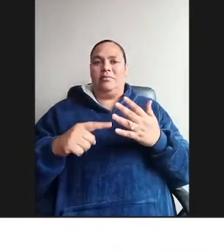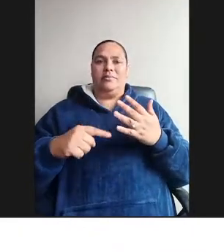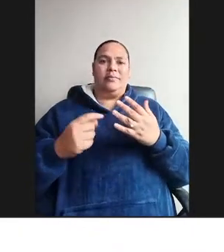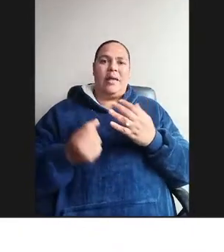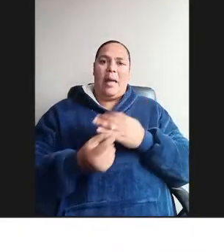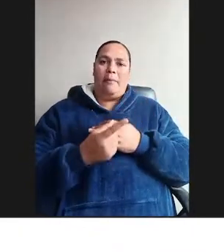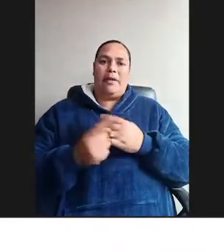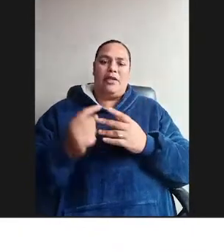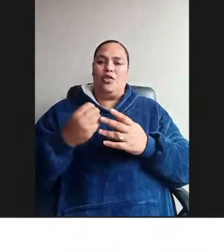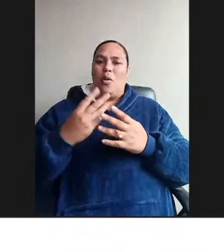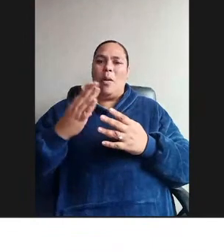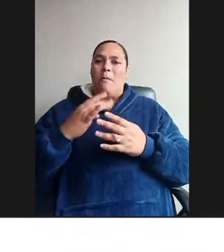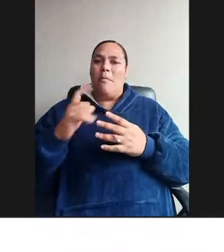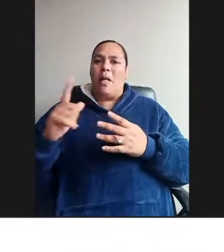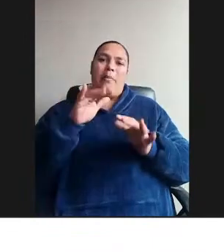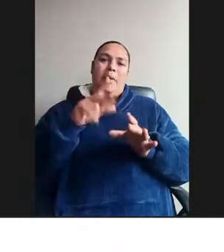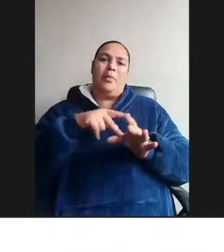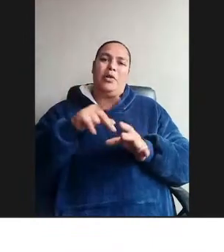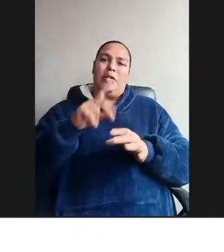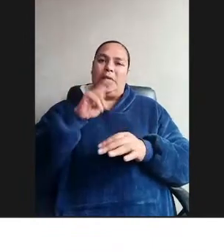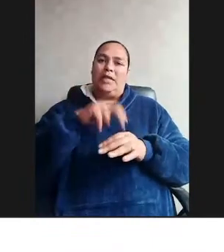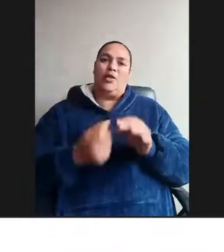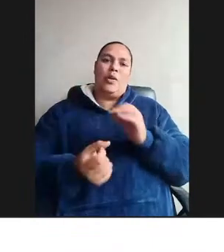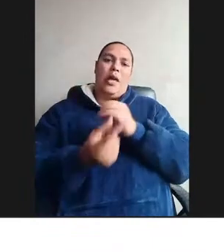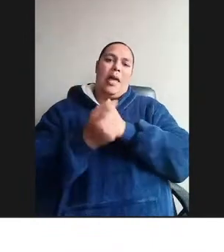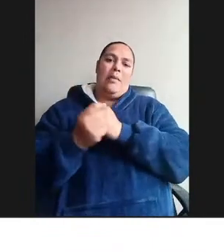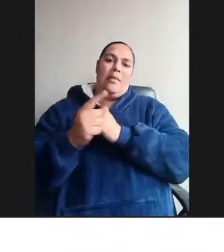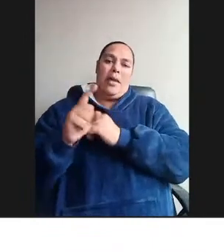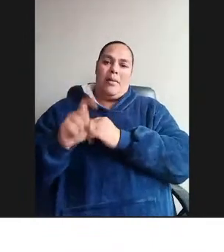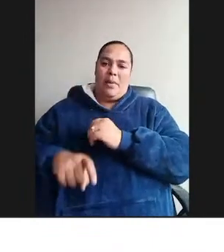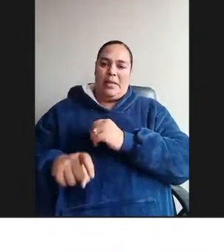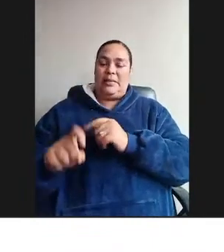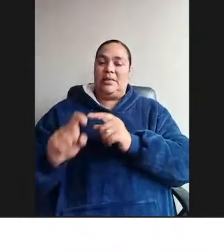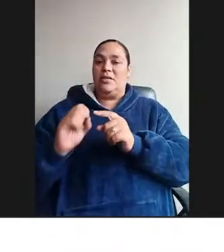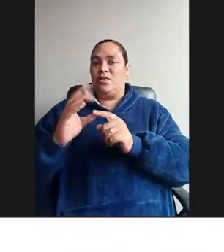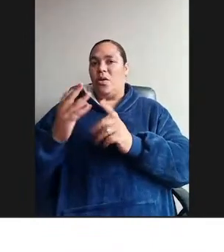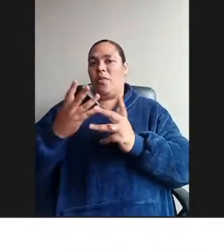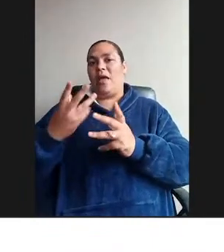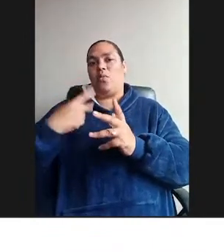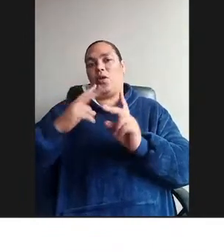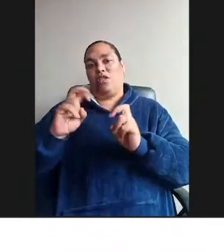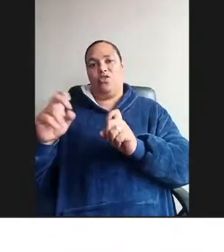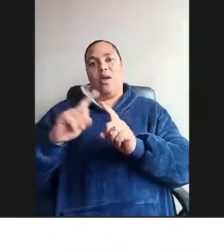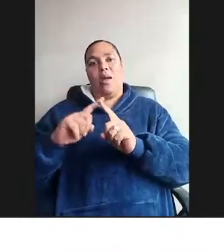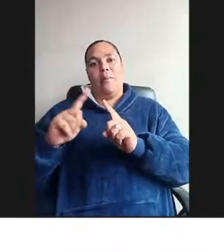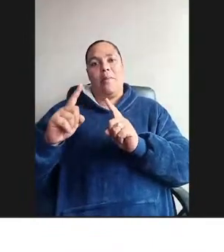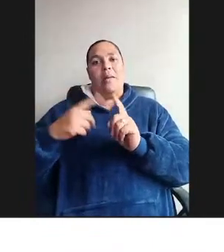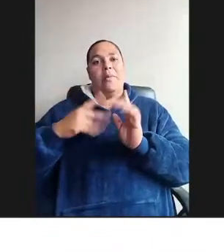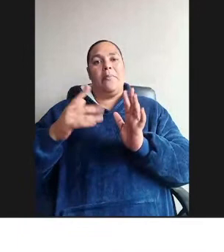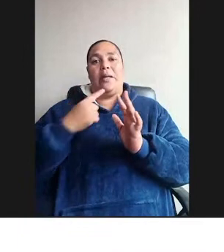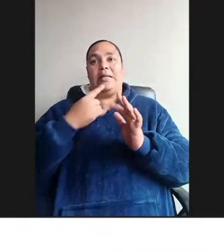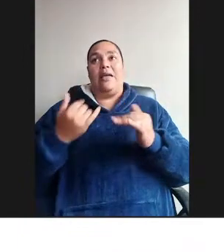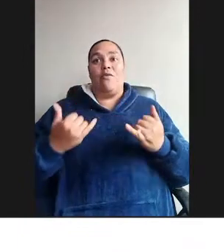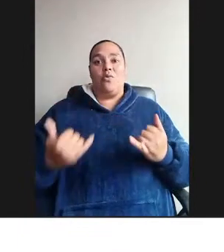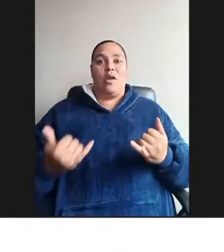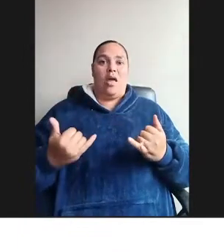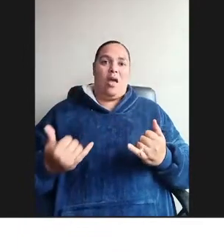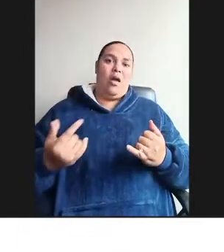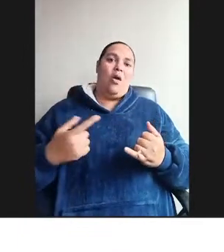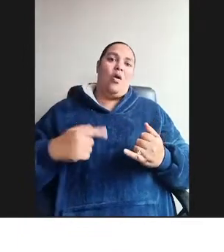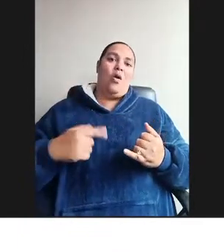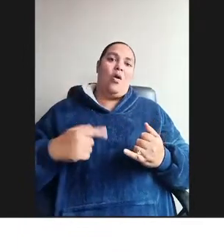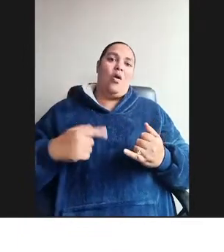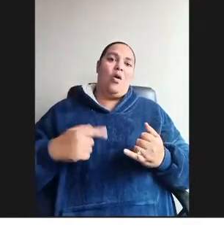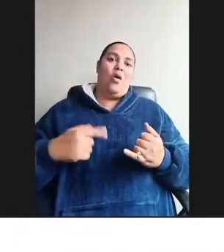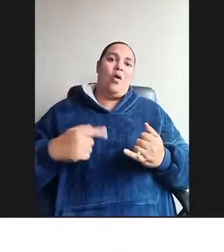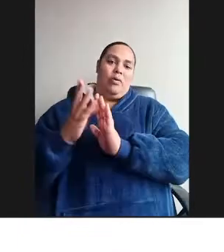much public participation that needs to happen. So that has been an issue, but I can just say for now, we've been progressing like this,